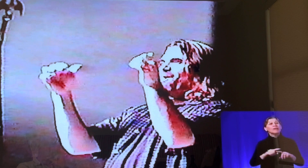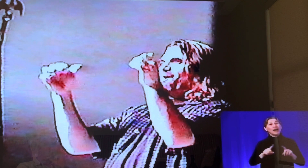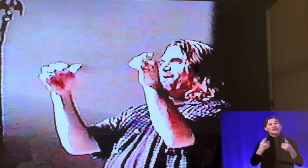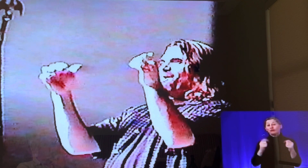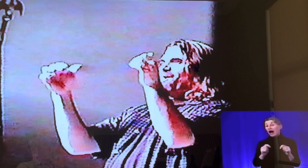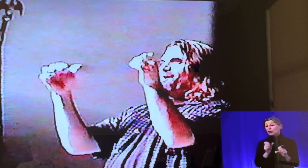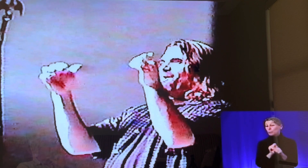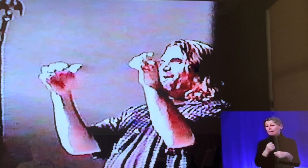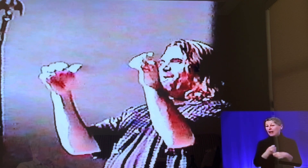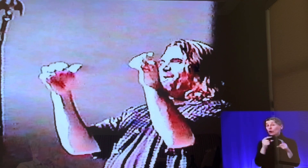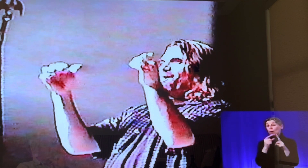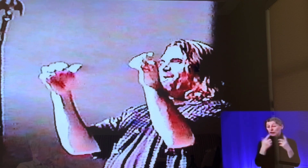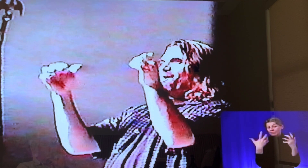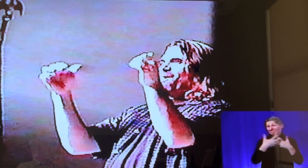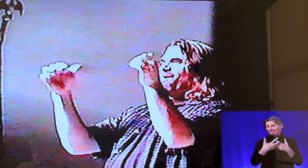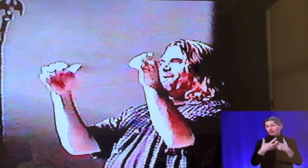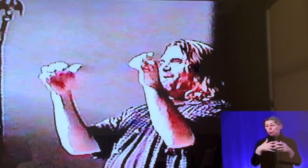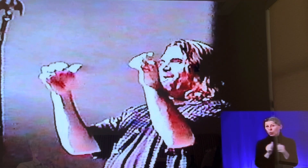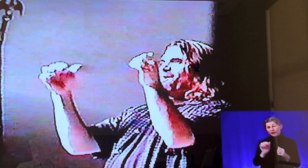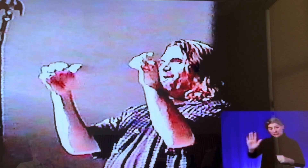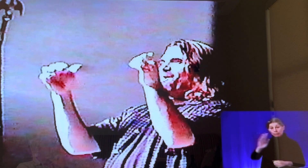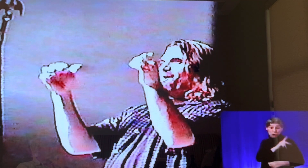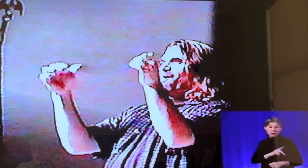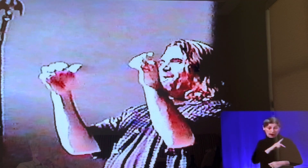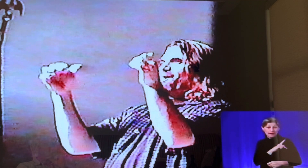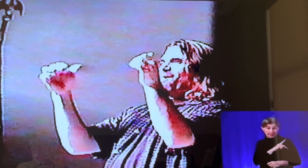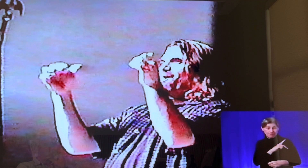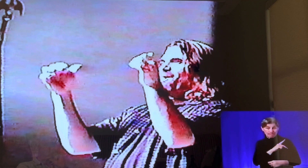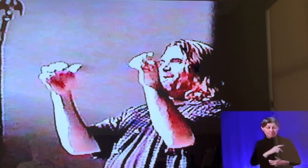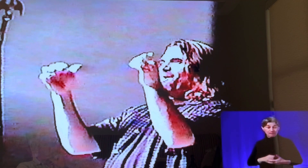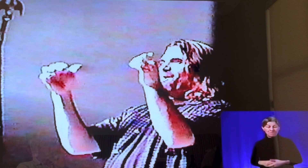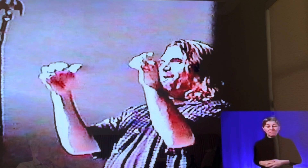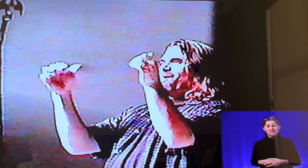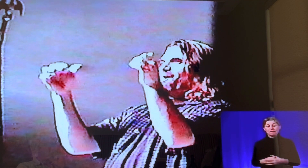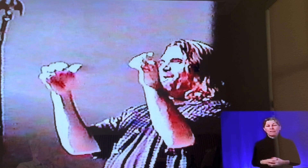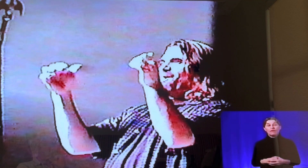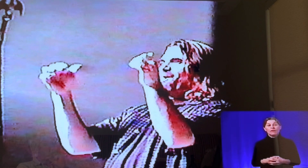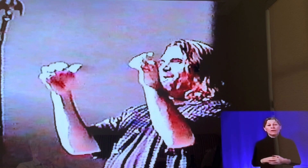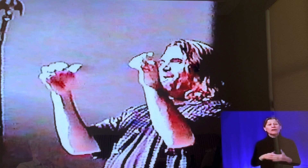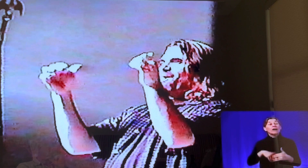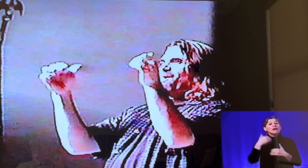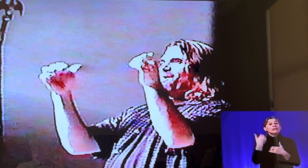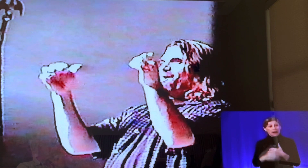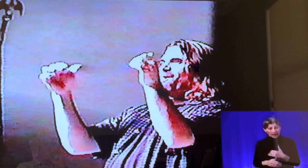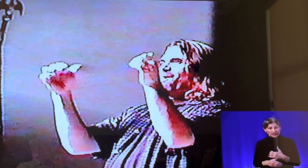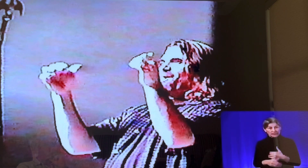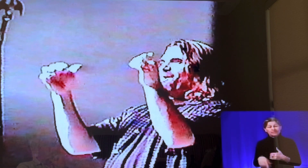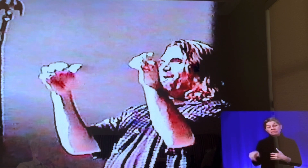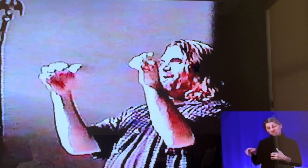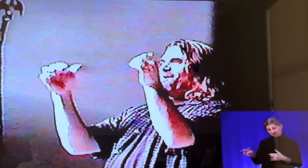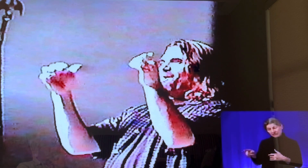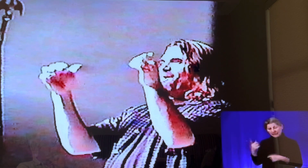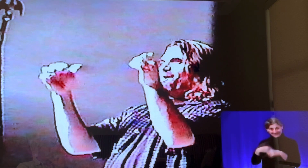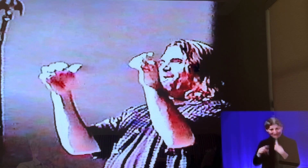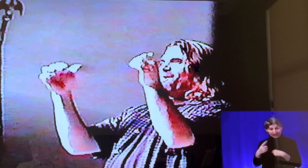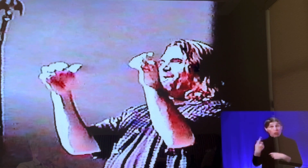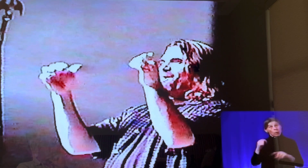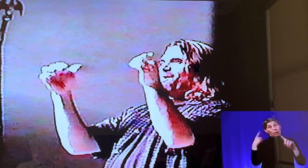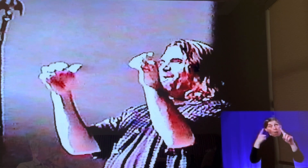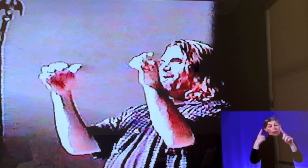same personality arena. The next part, when he says the goal is to play with language, I came up